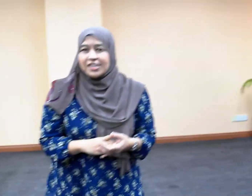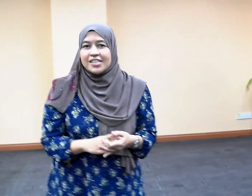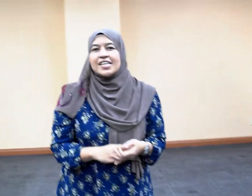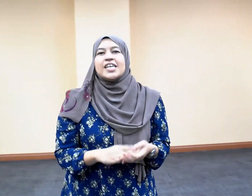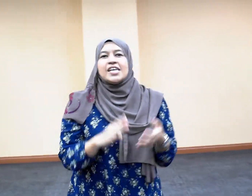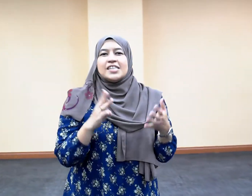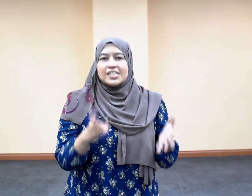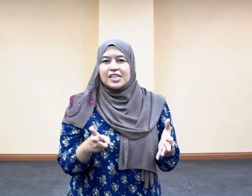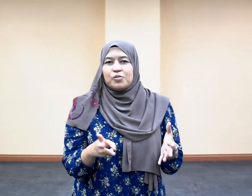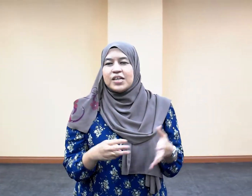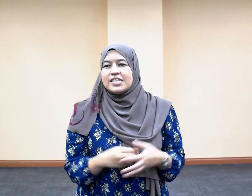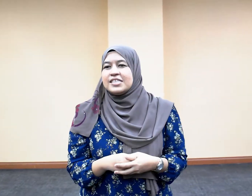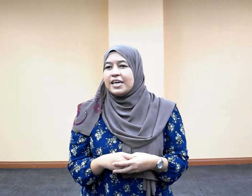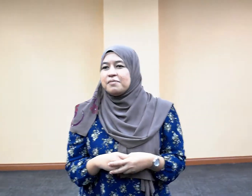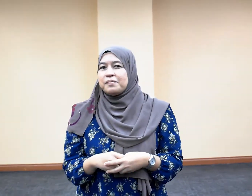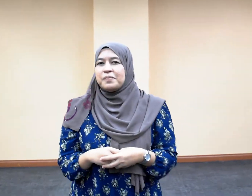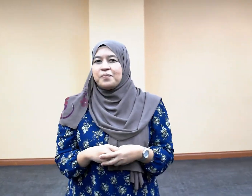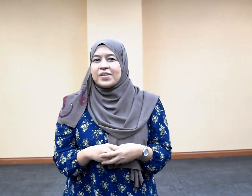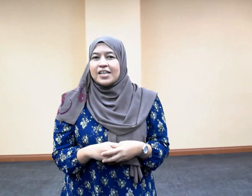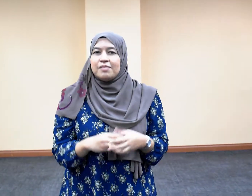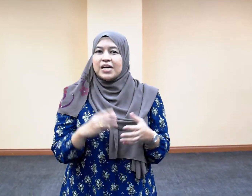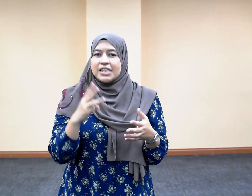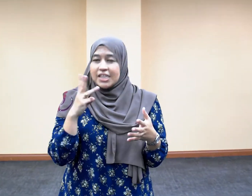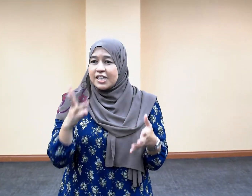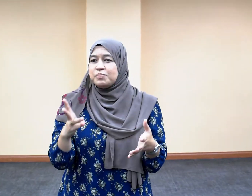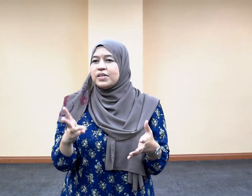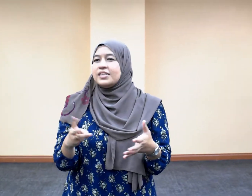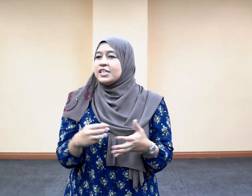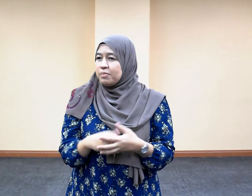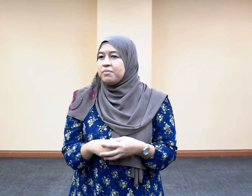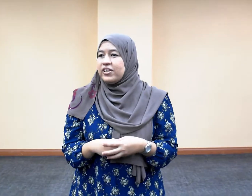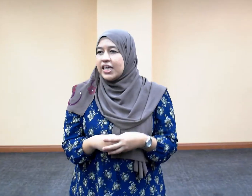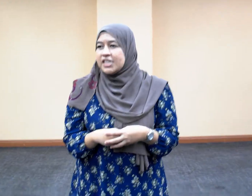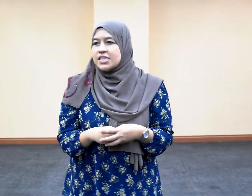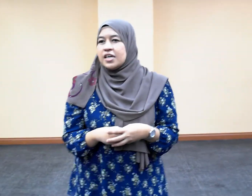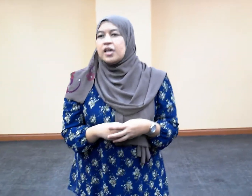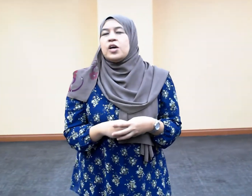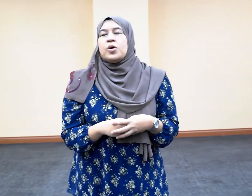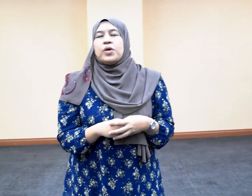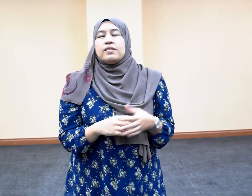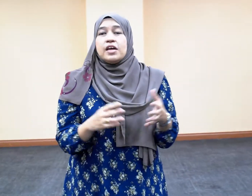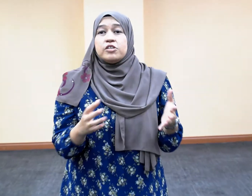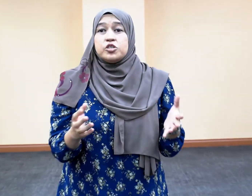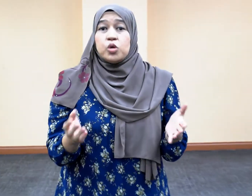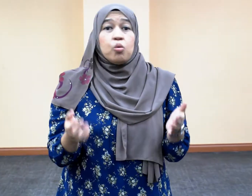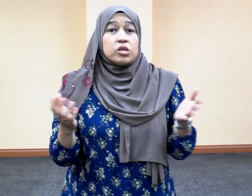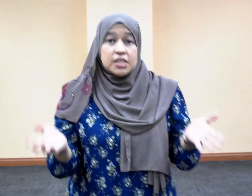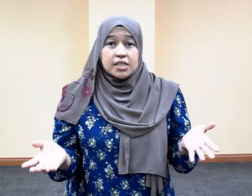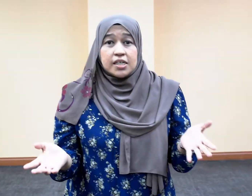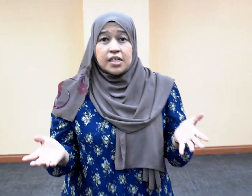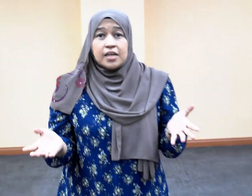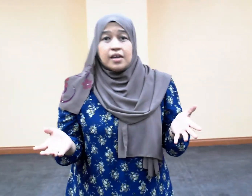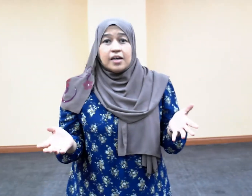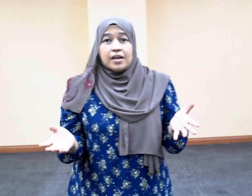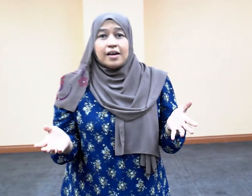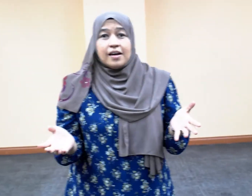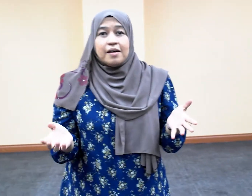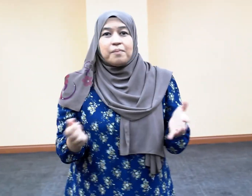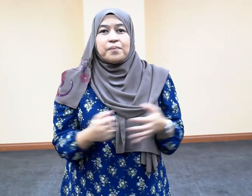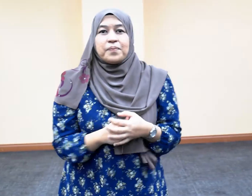The third one The third experience My third experience At my village When there is no water My village Cakap lah where is your village